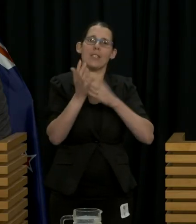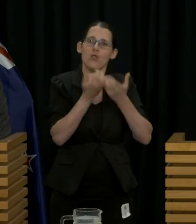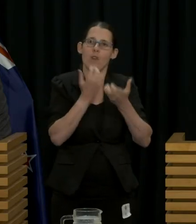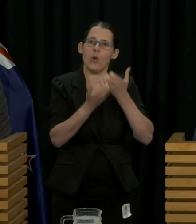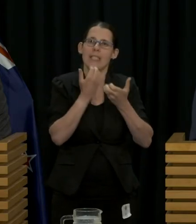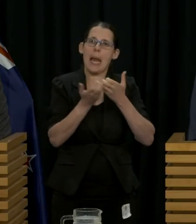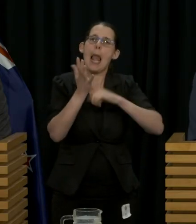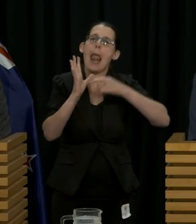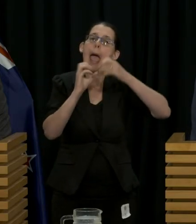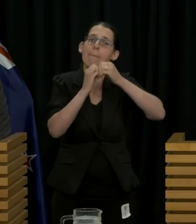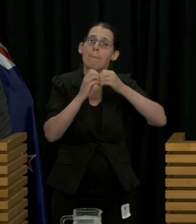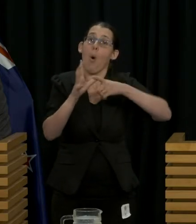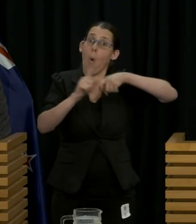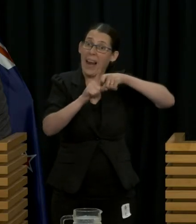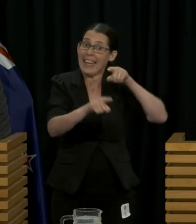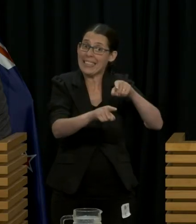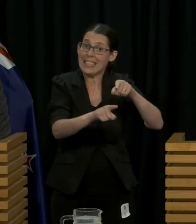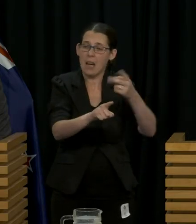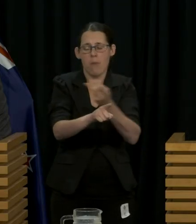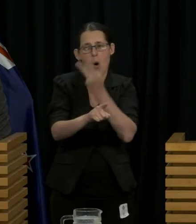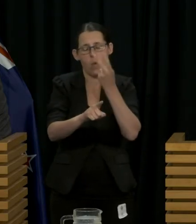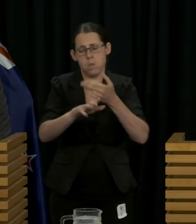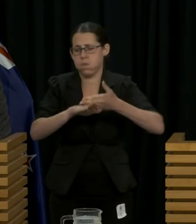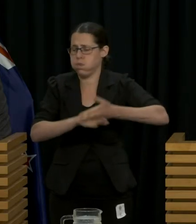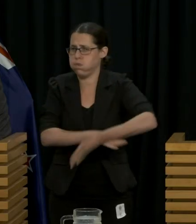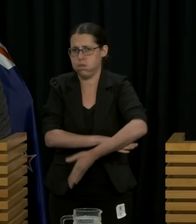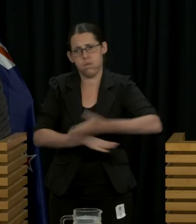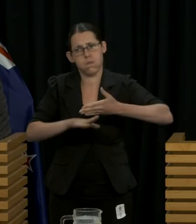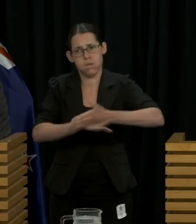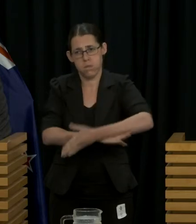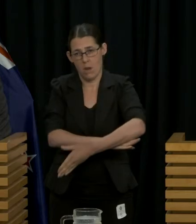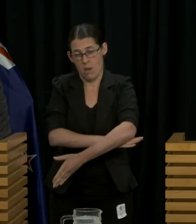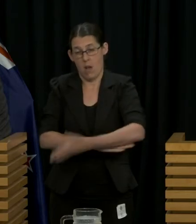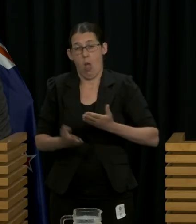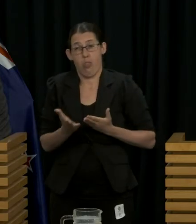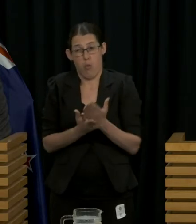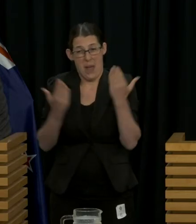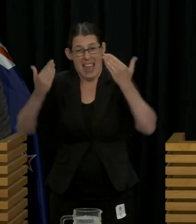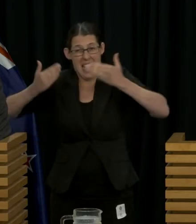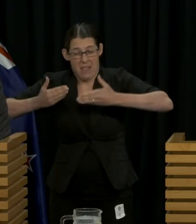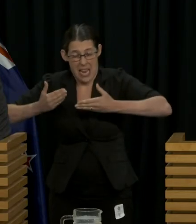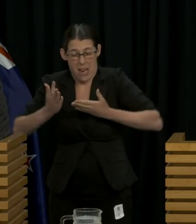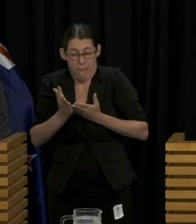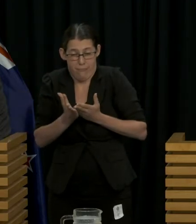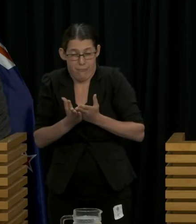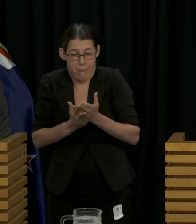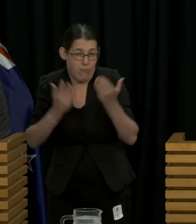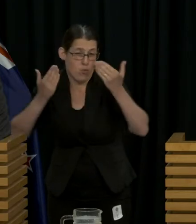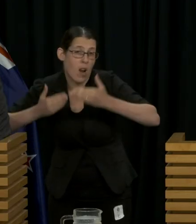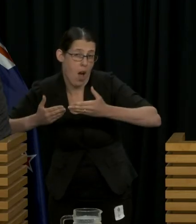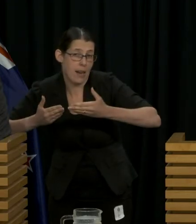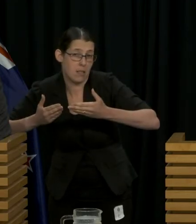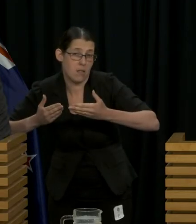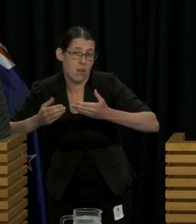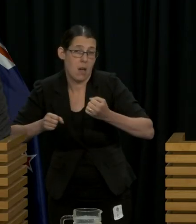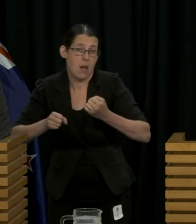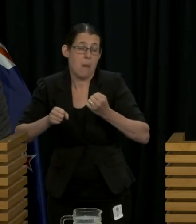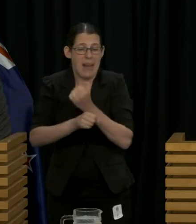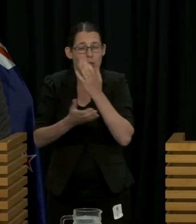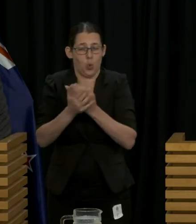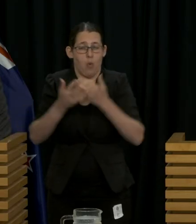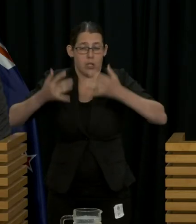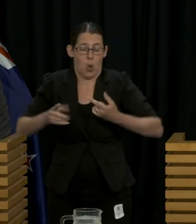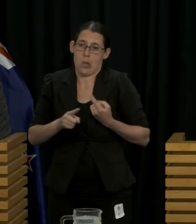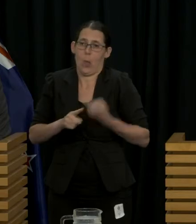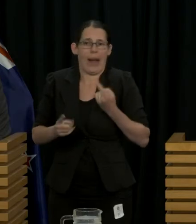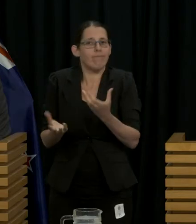Auckland last night, for working into the evening and into the early hours of the morning to expedite those results. It's